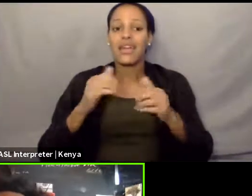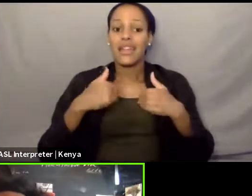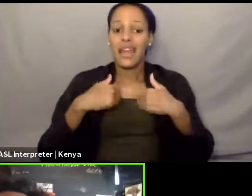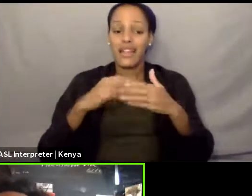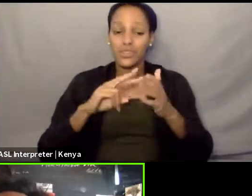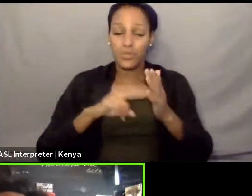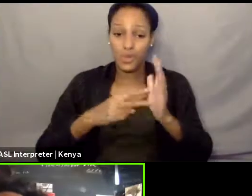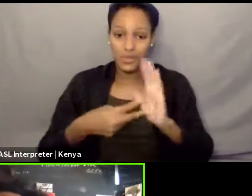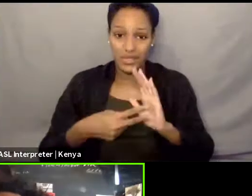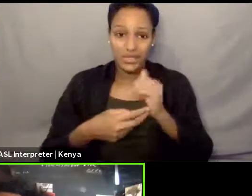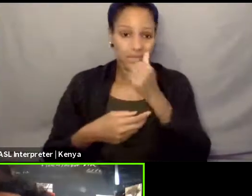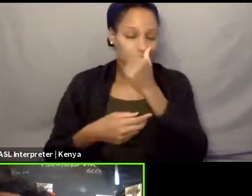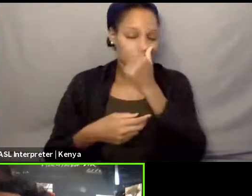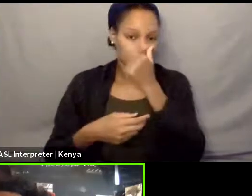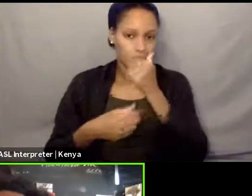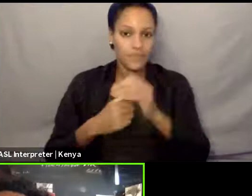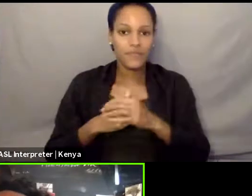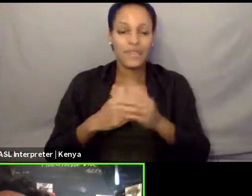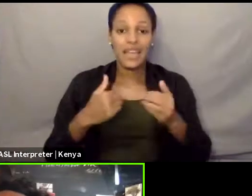That serves a purpose